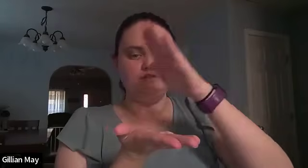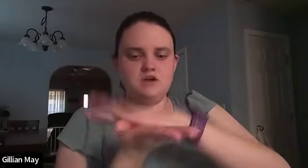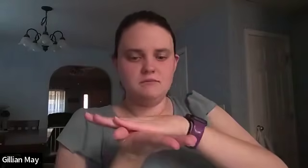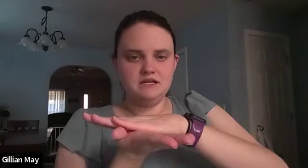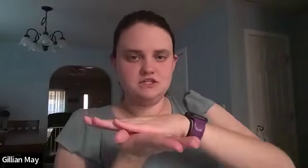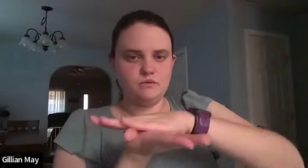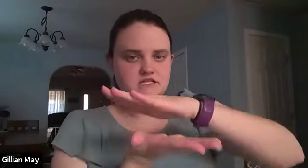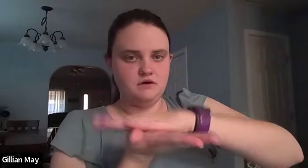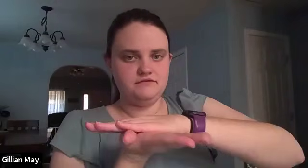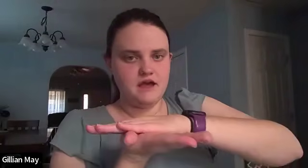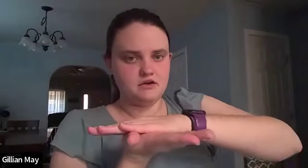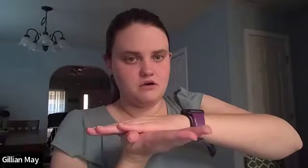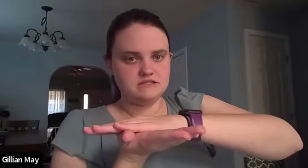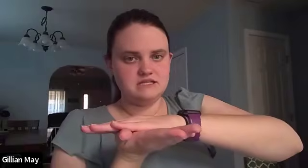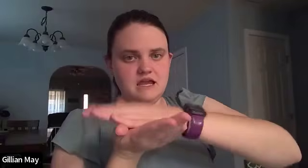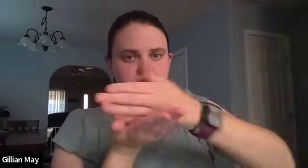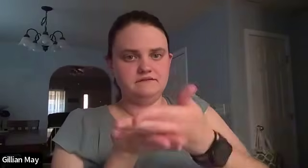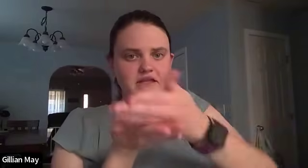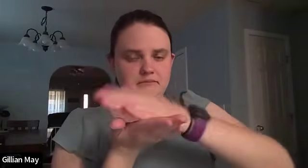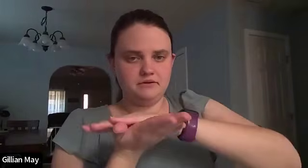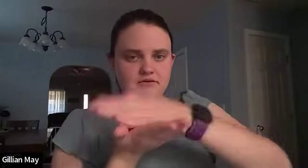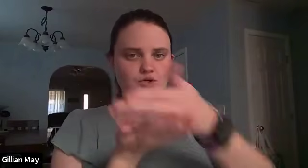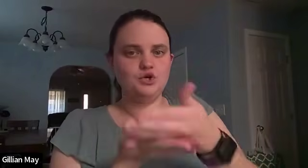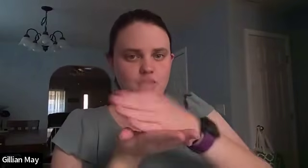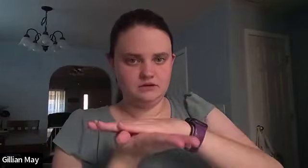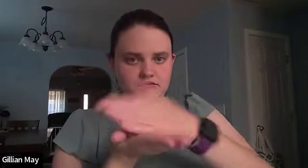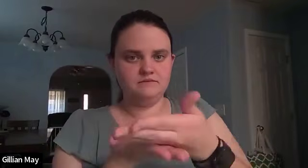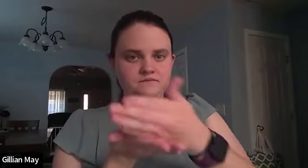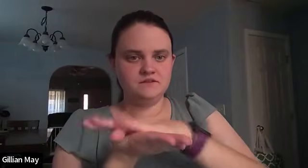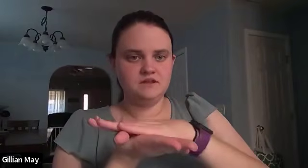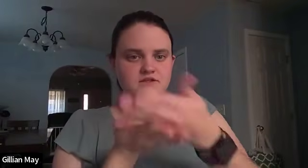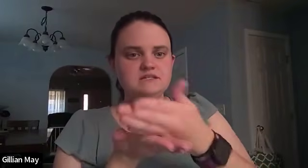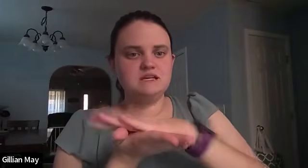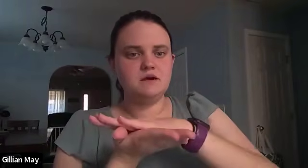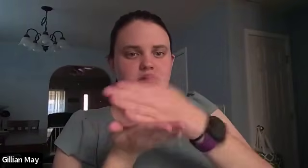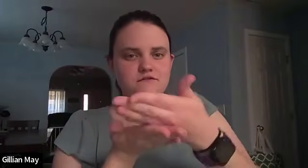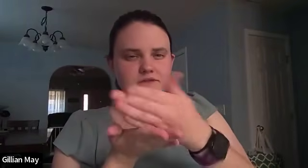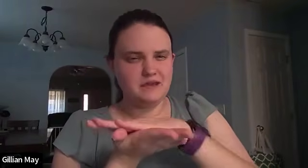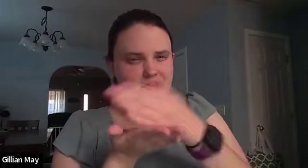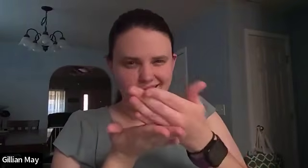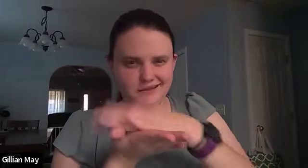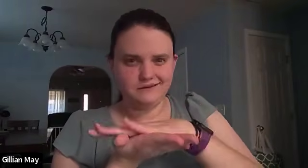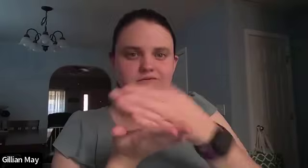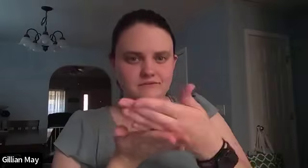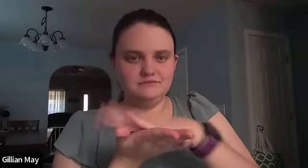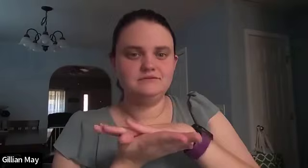Your dominant is going to go flat across it and flip. Cook. So I always think about like you're flipping a pancake.